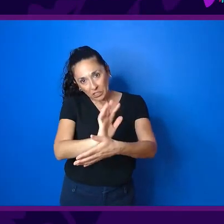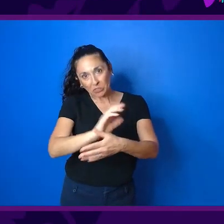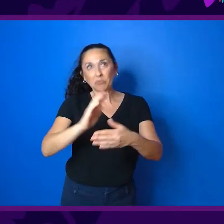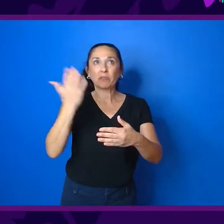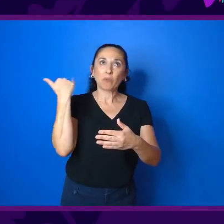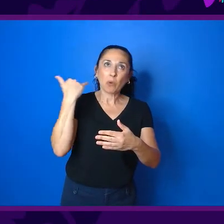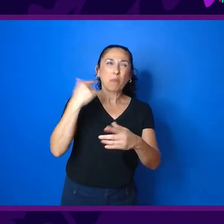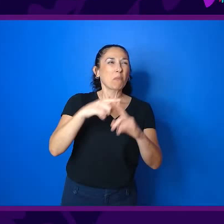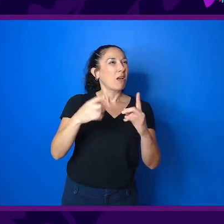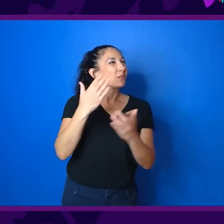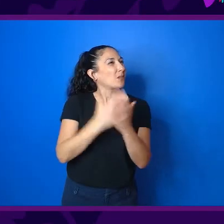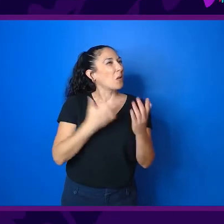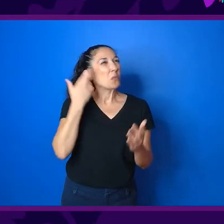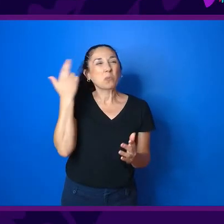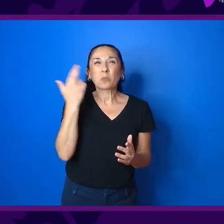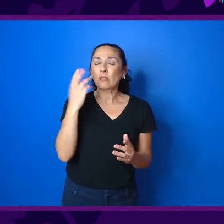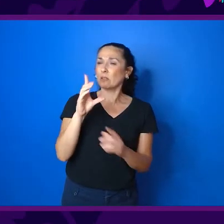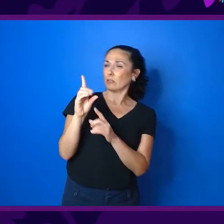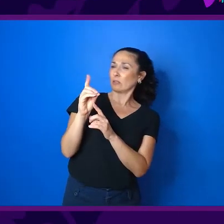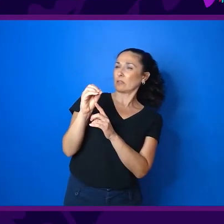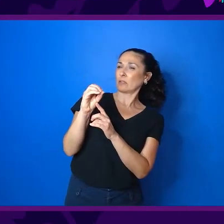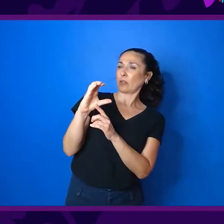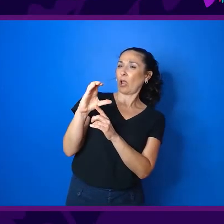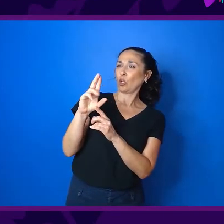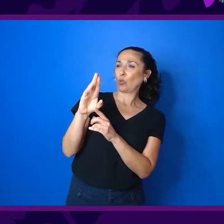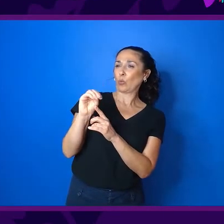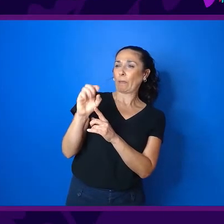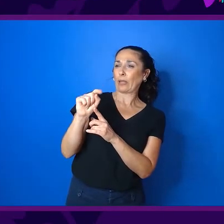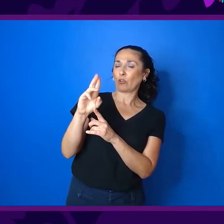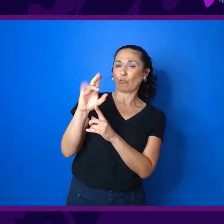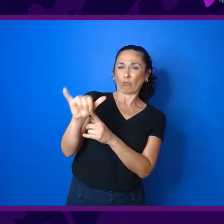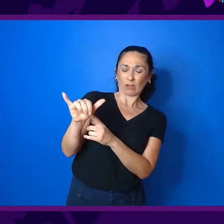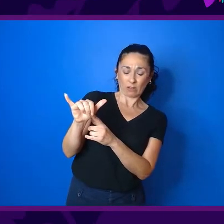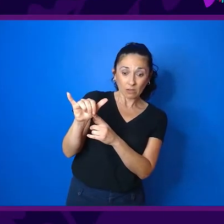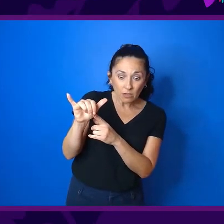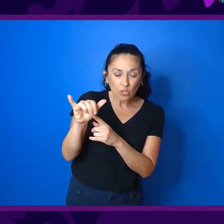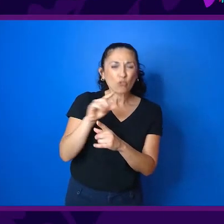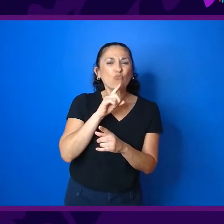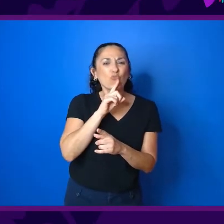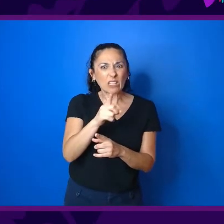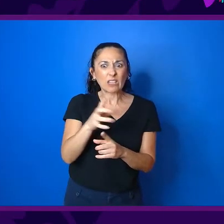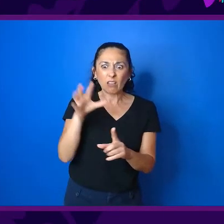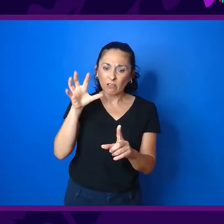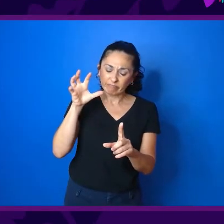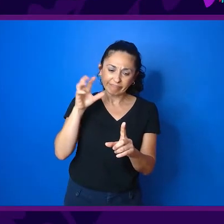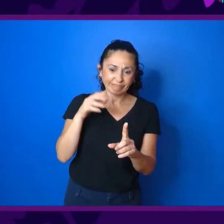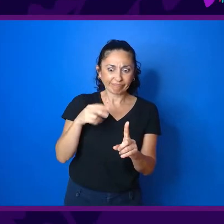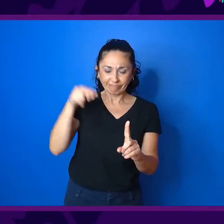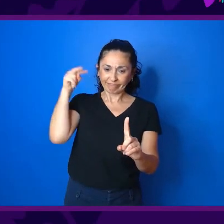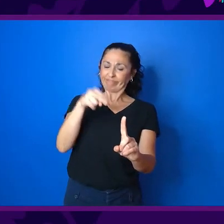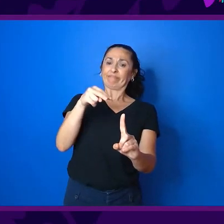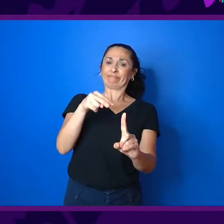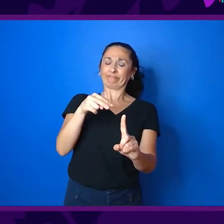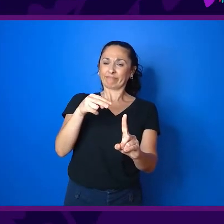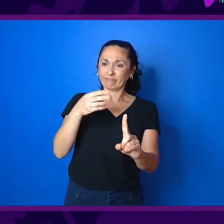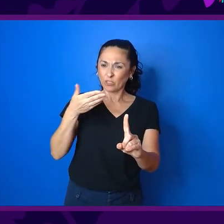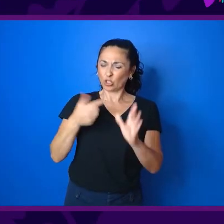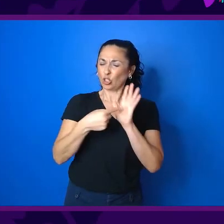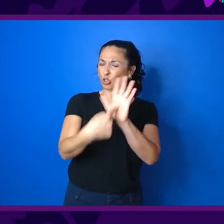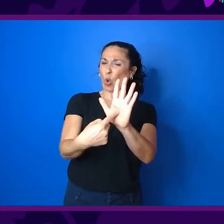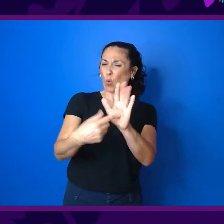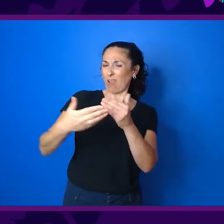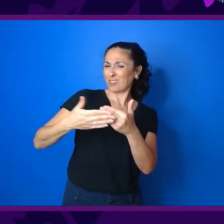reason, the documentary seemed like you captured a side that I hadn't been able to really